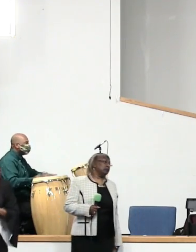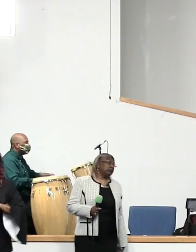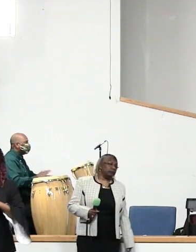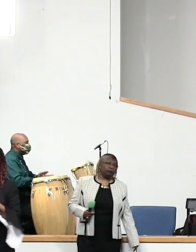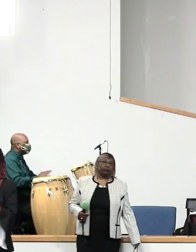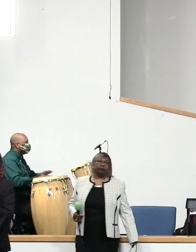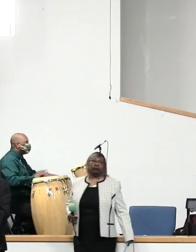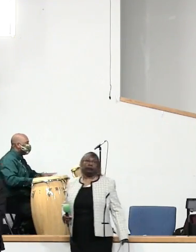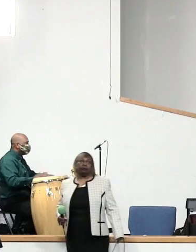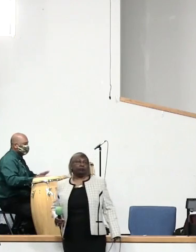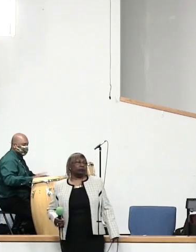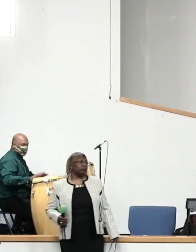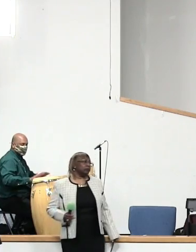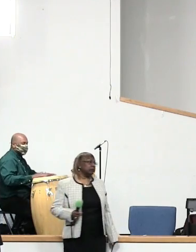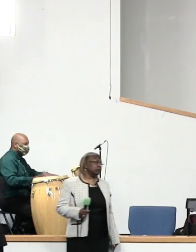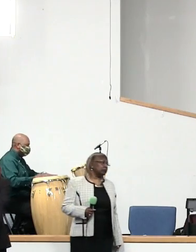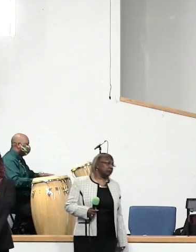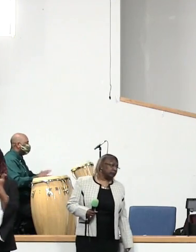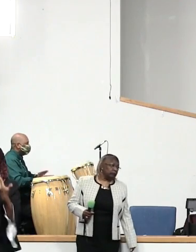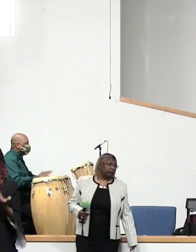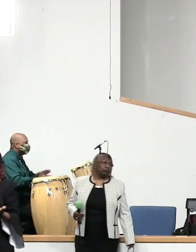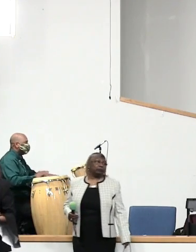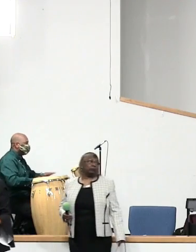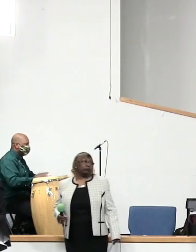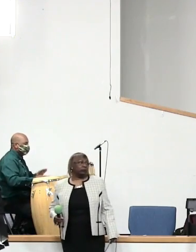how you love me?